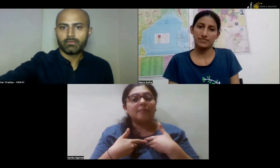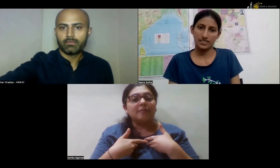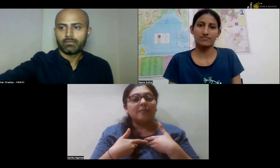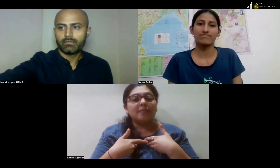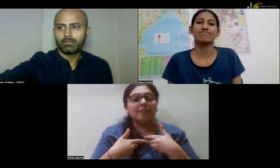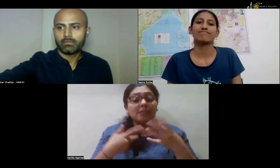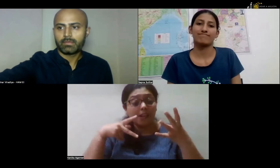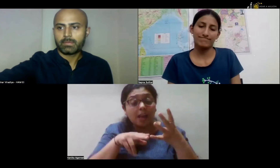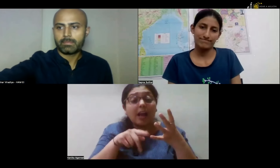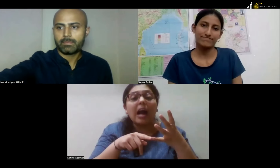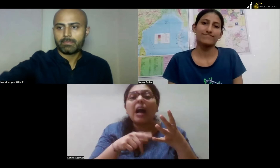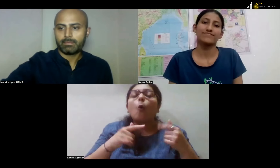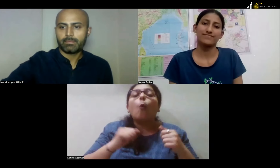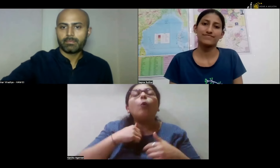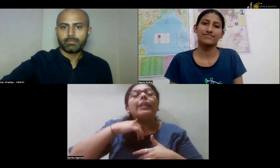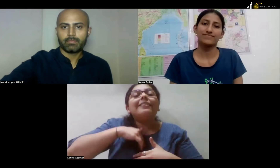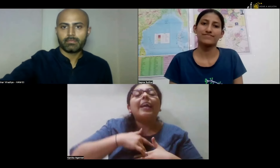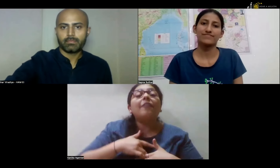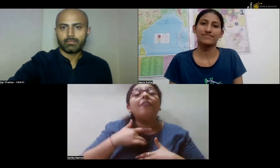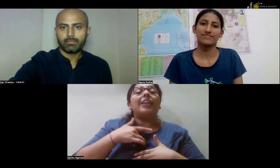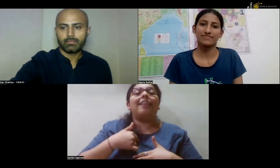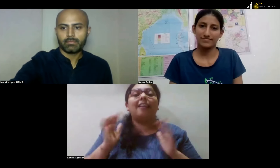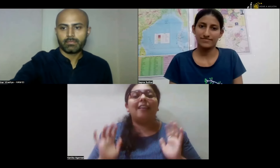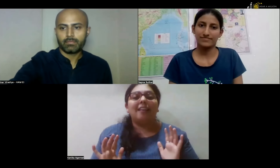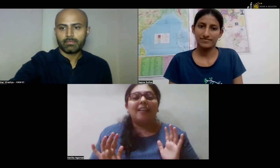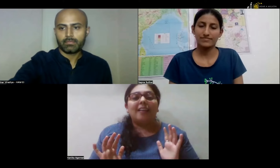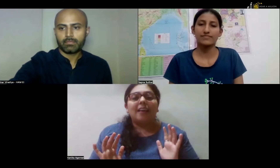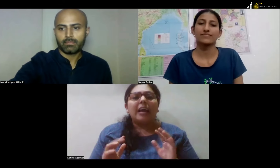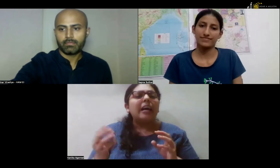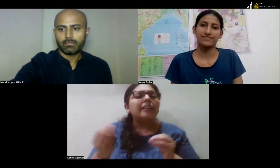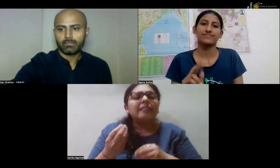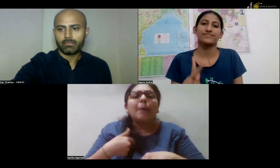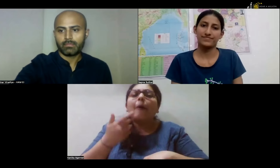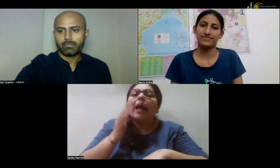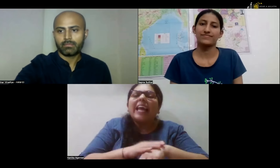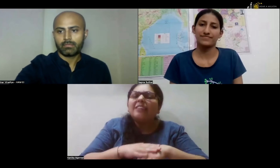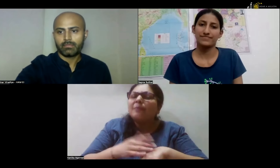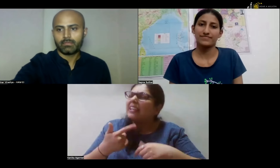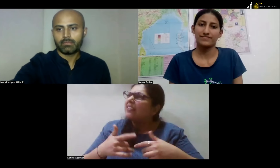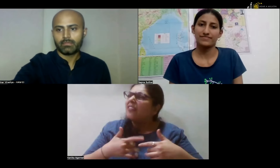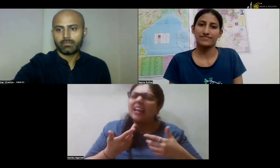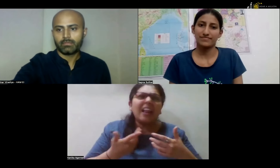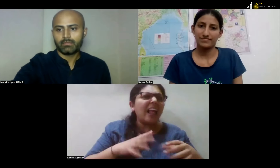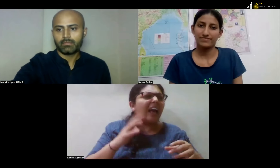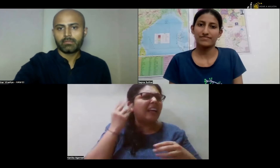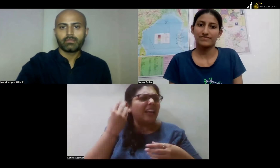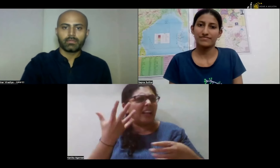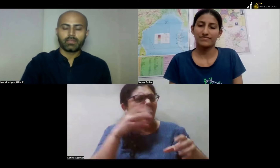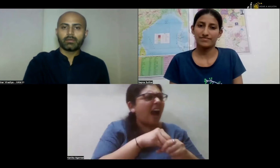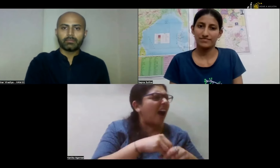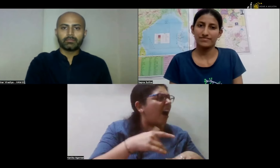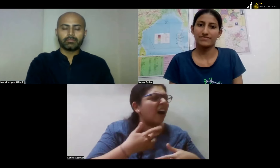uh, prefer to use only sign language. Then there are people who actually use both sign as well as speech.